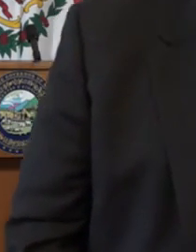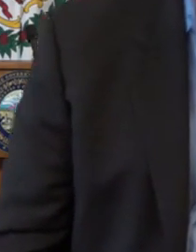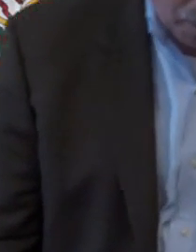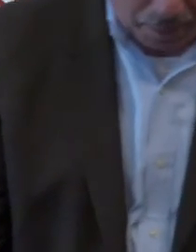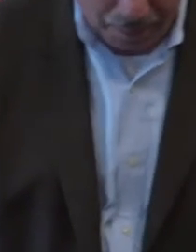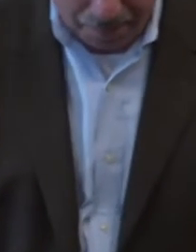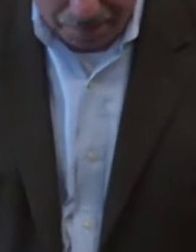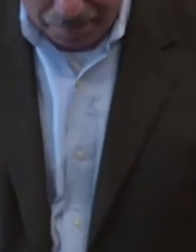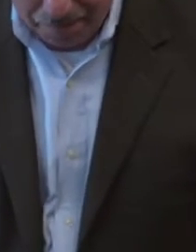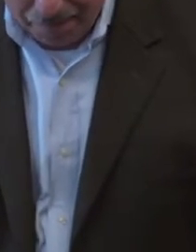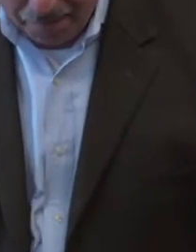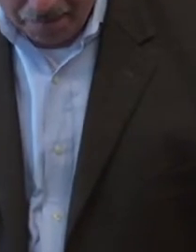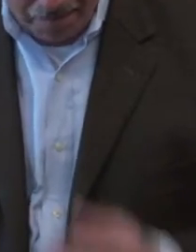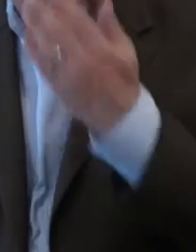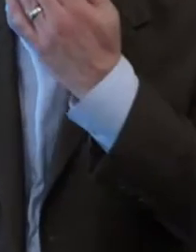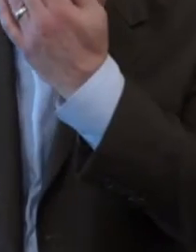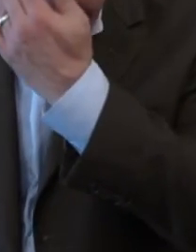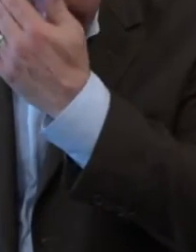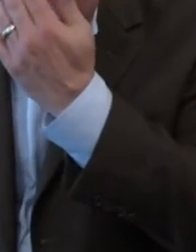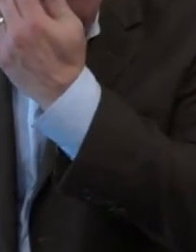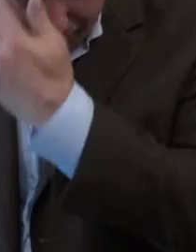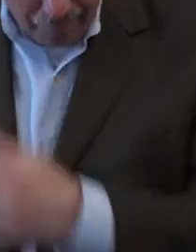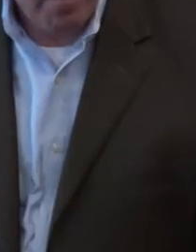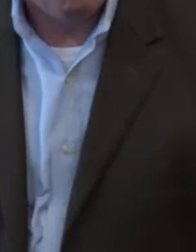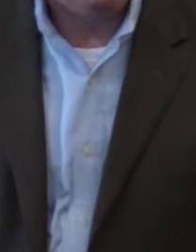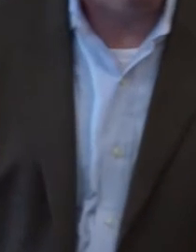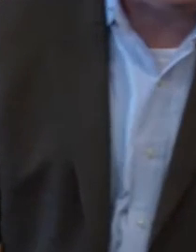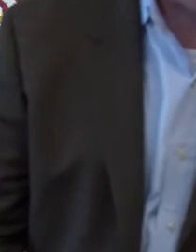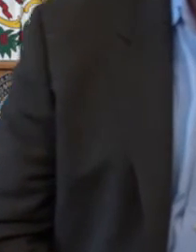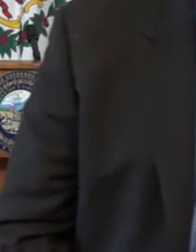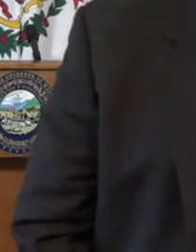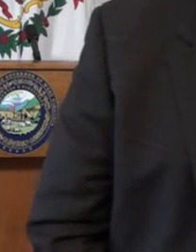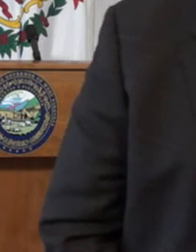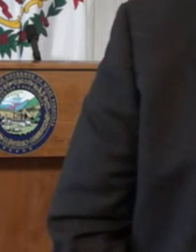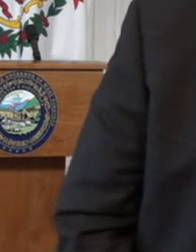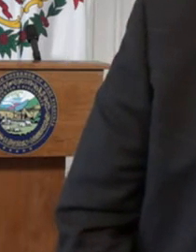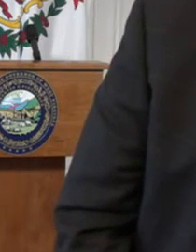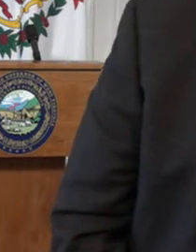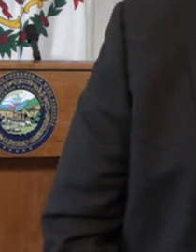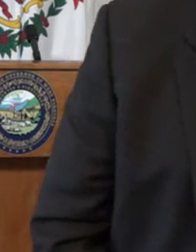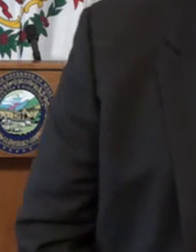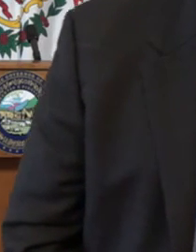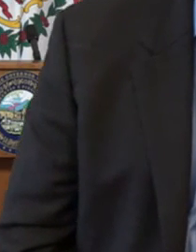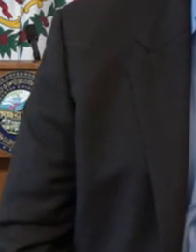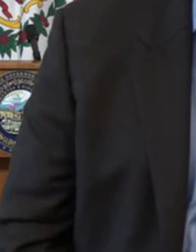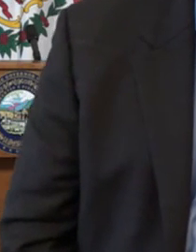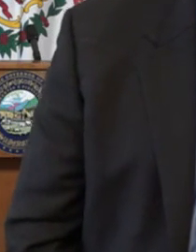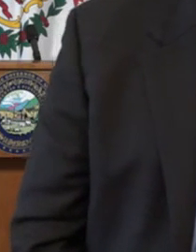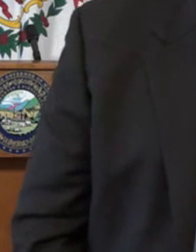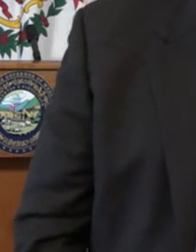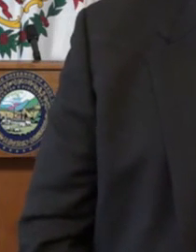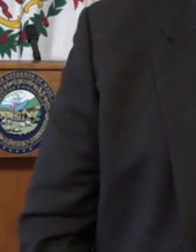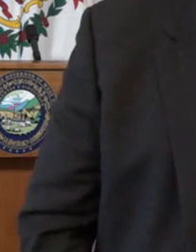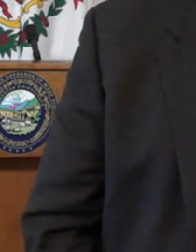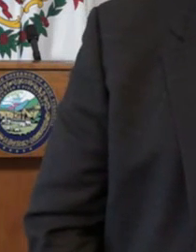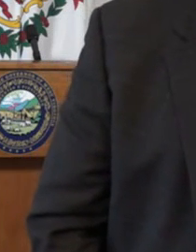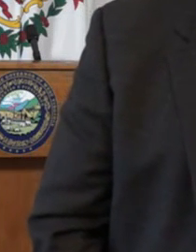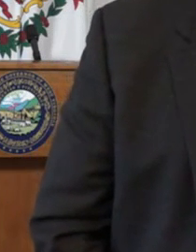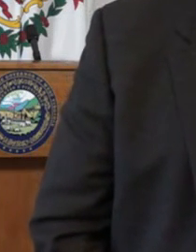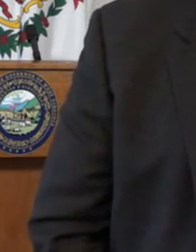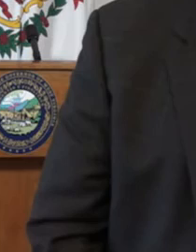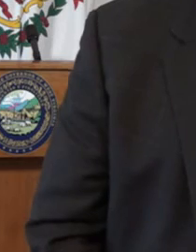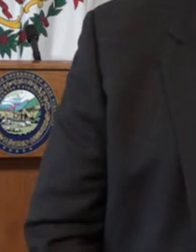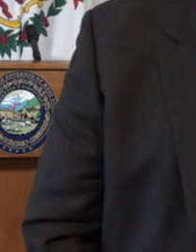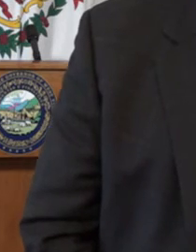follows conversations Armstead had with several small business owners in his district. He is from Clendenin, who have said